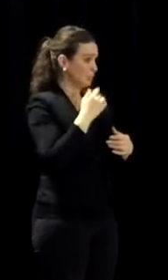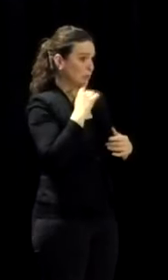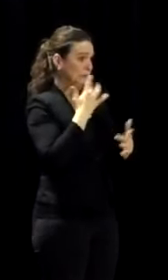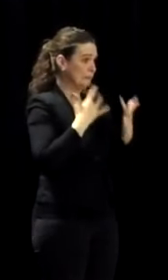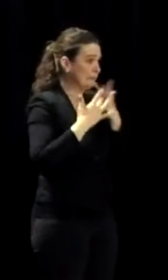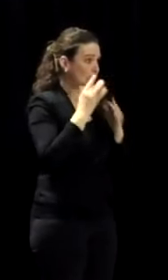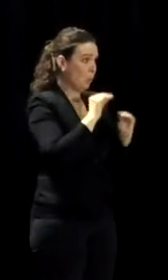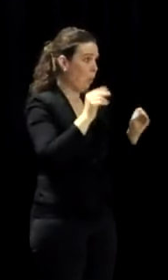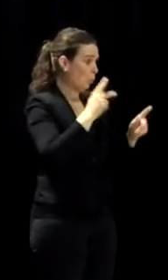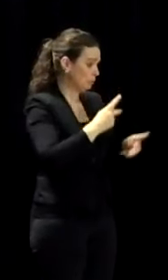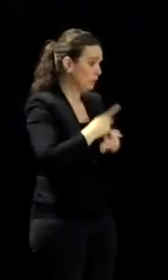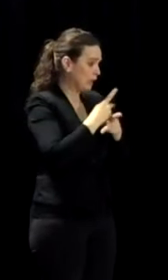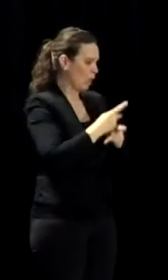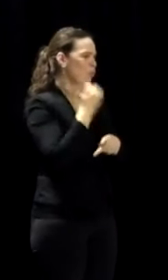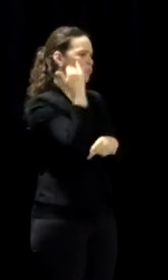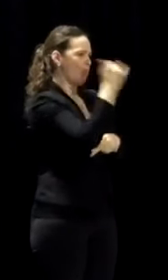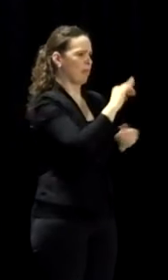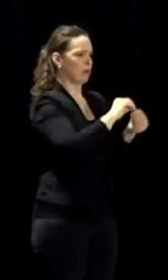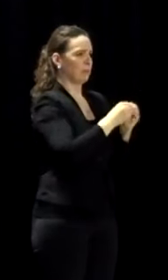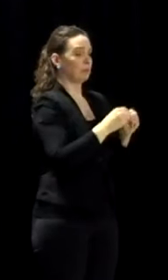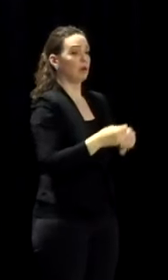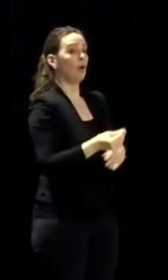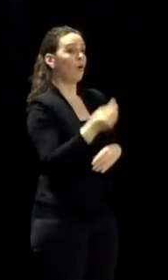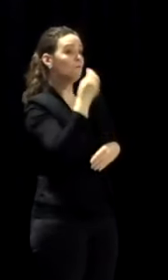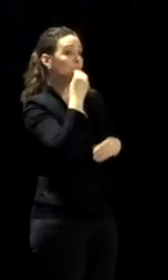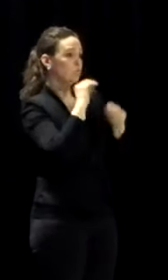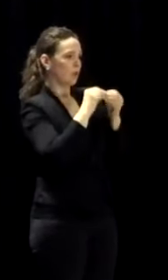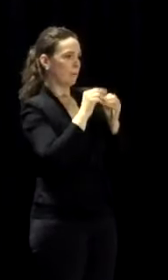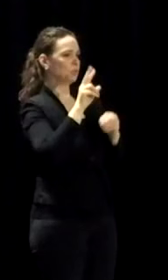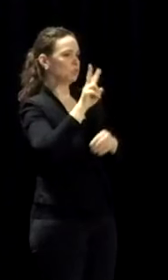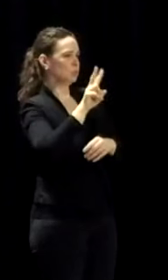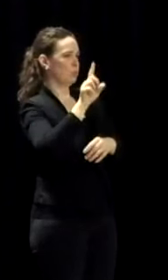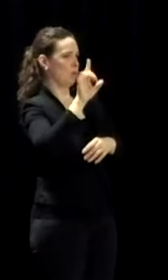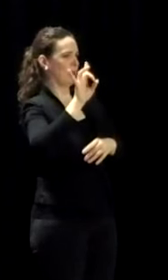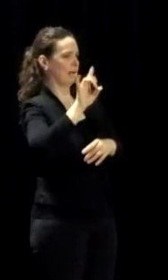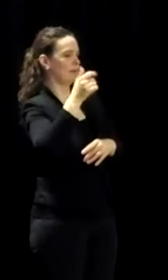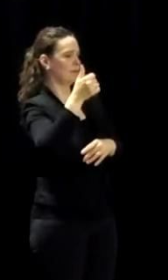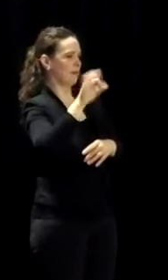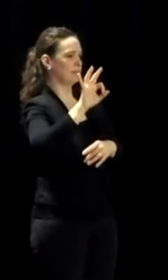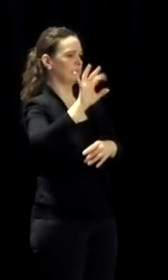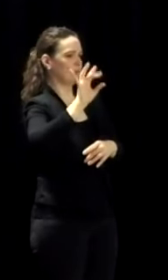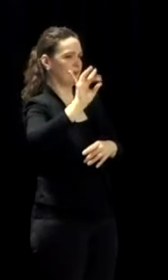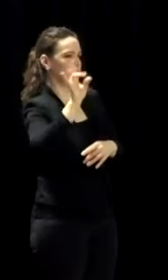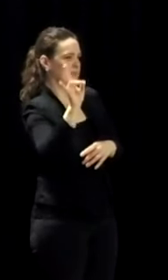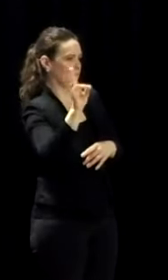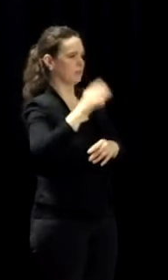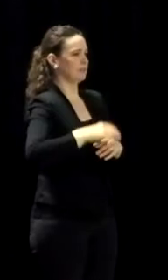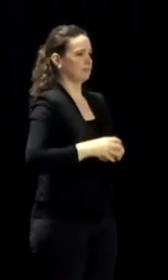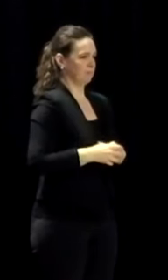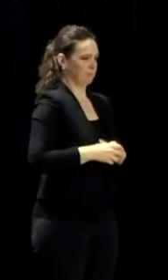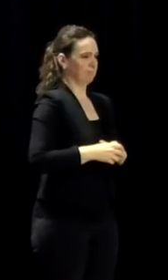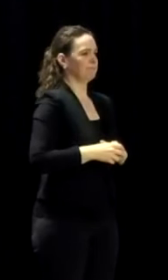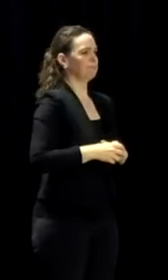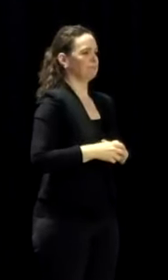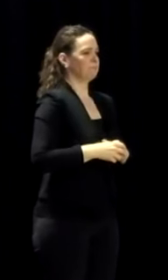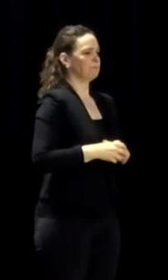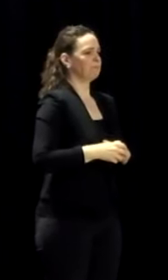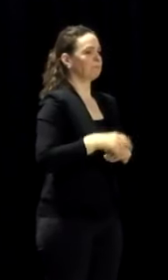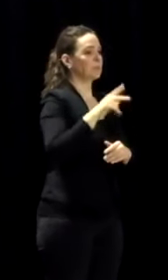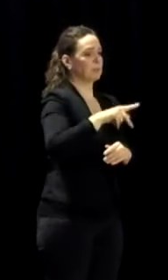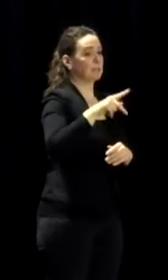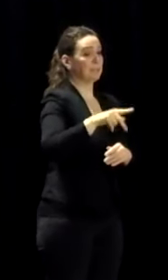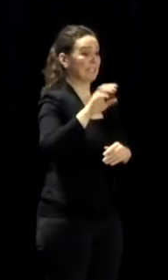an appropriate slot free of charge during this period of time. Donations of PPE. This is